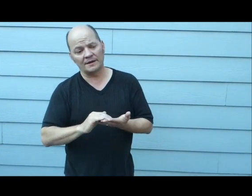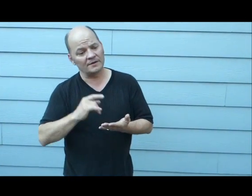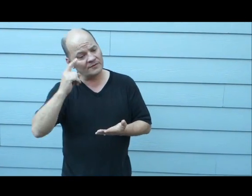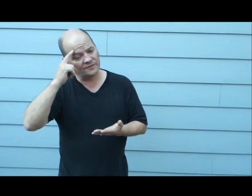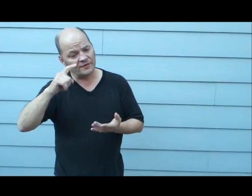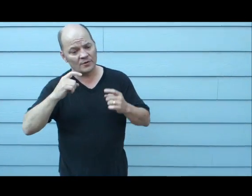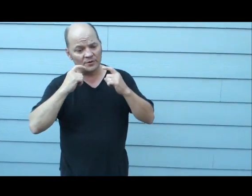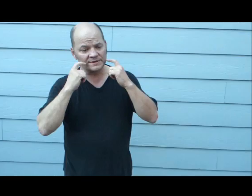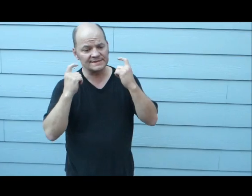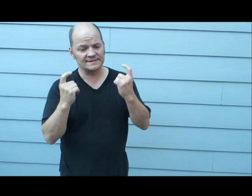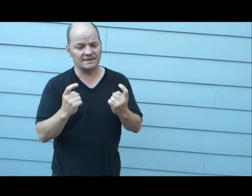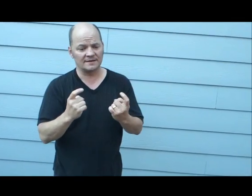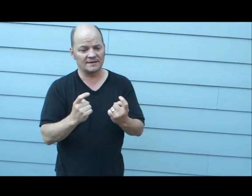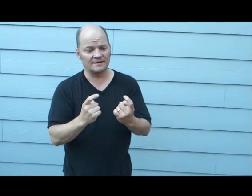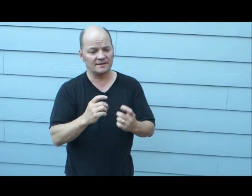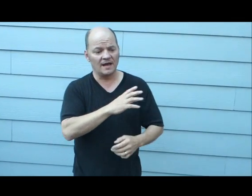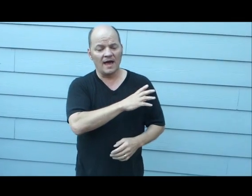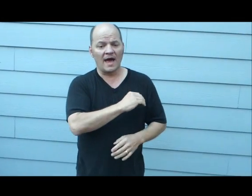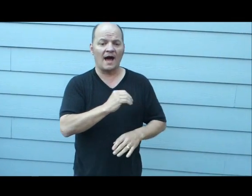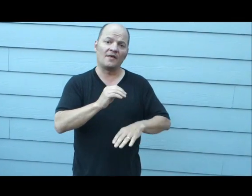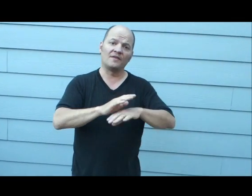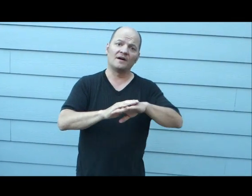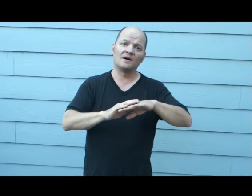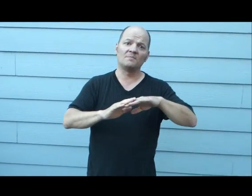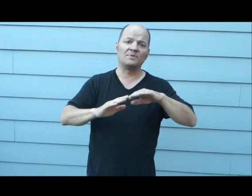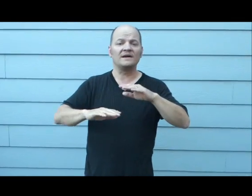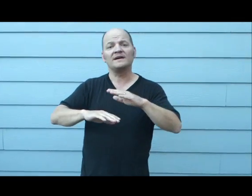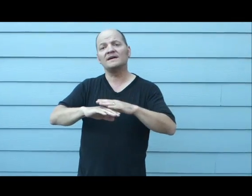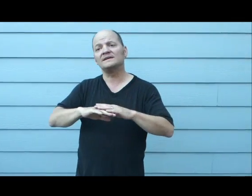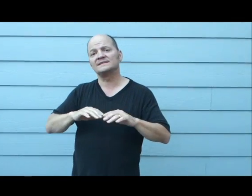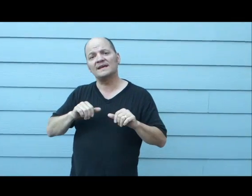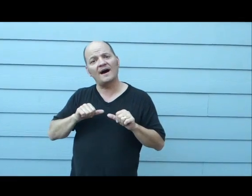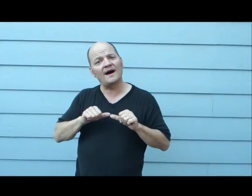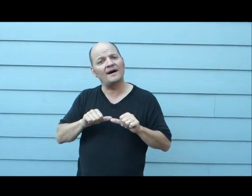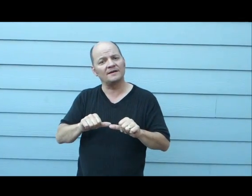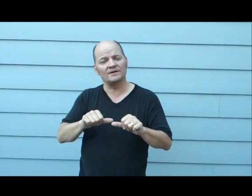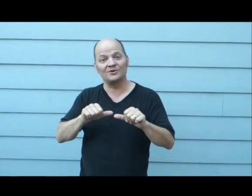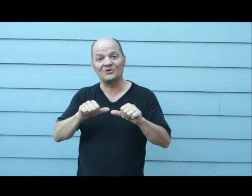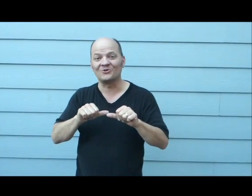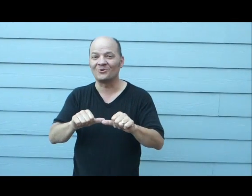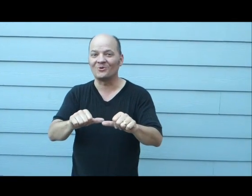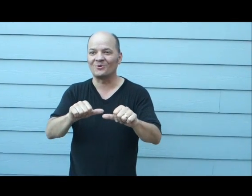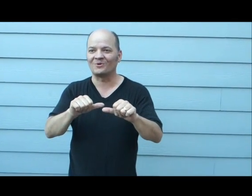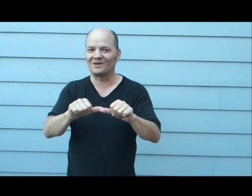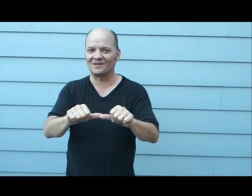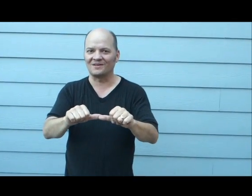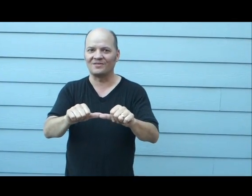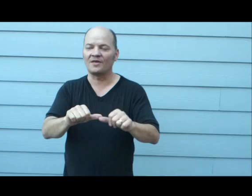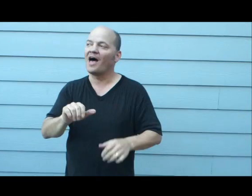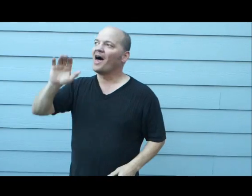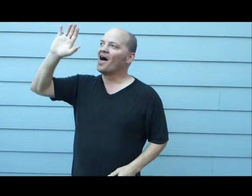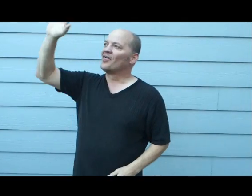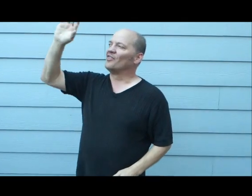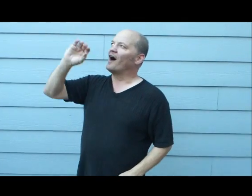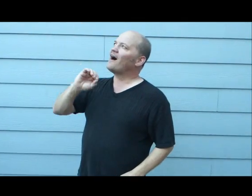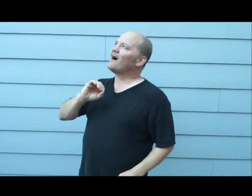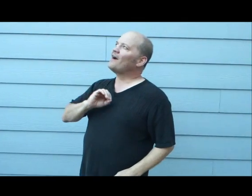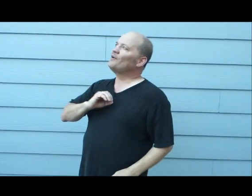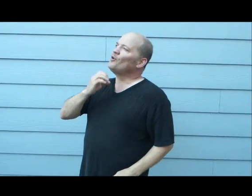Pardon for sin and the peace that endureth. Thine